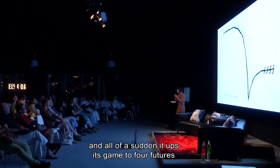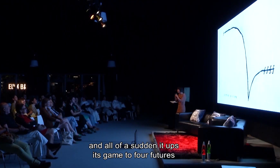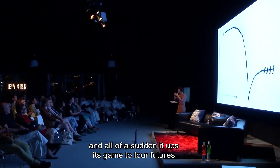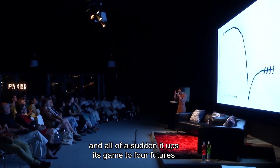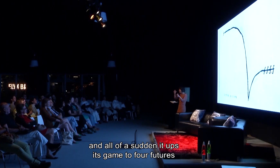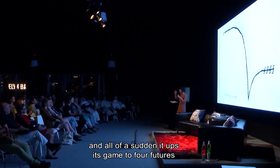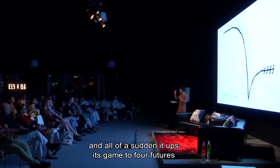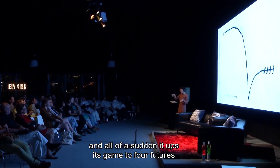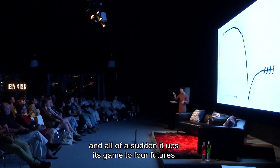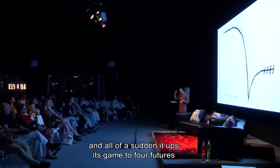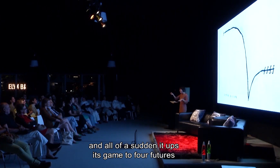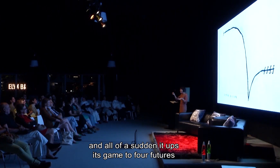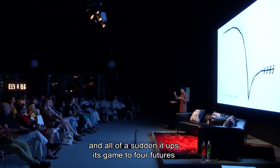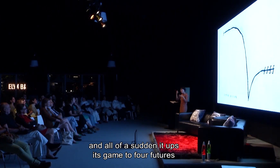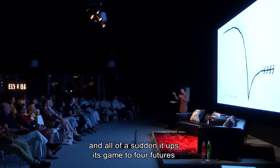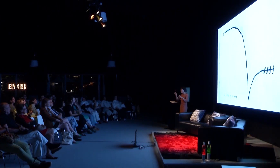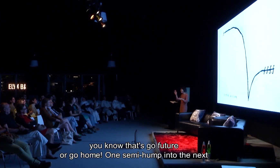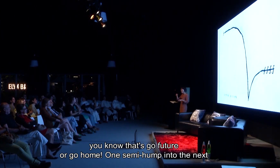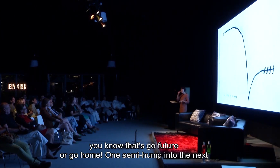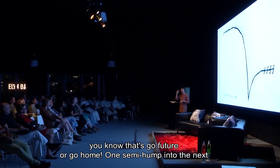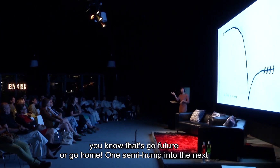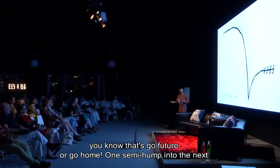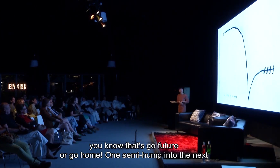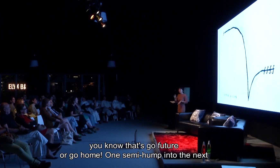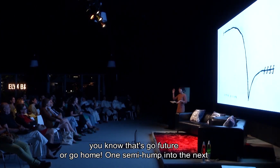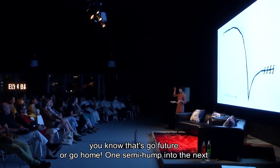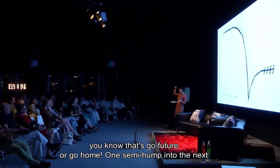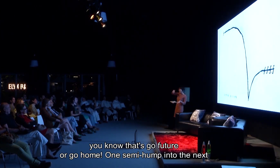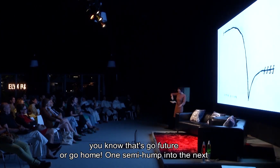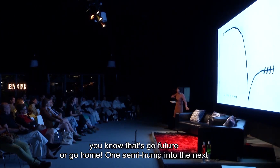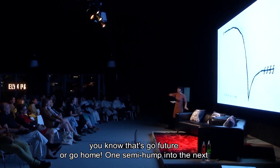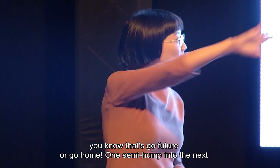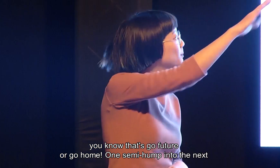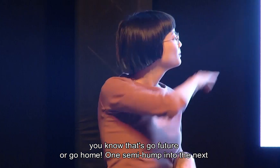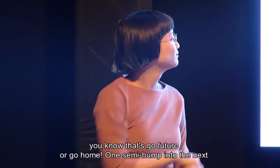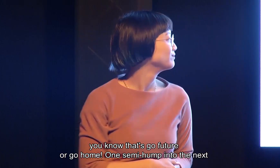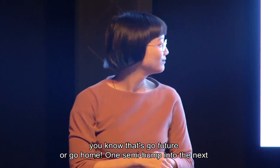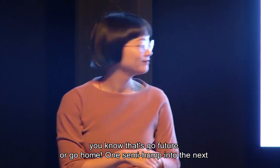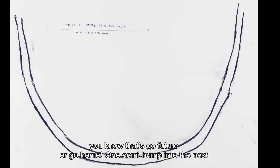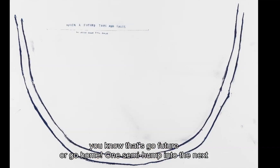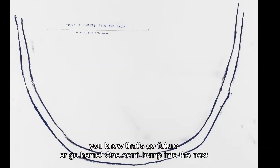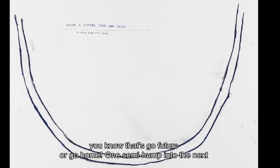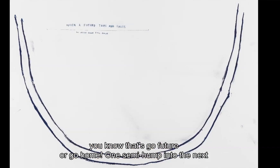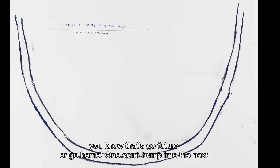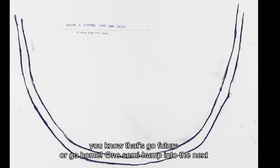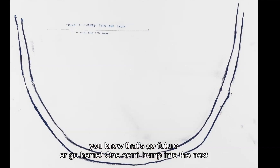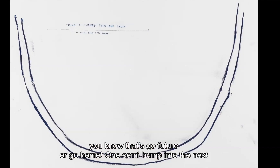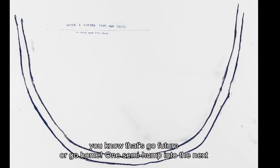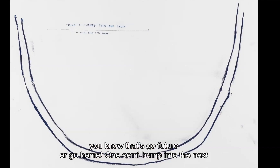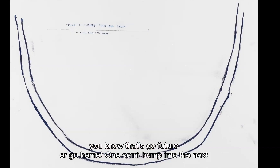sudden it ups its game to 4 futures. You know that's go future or go home. One semi-hump into the